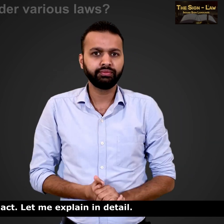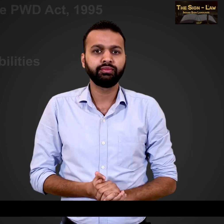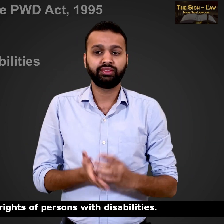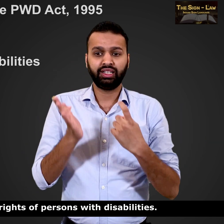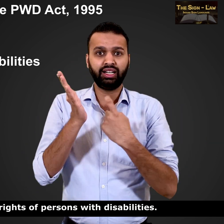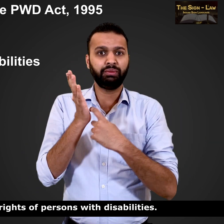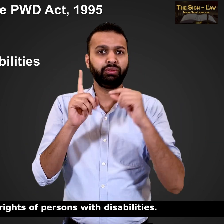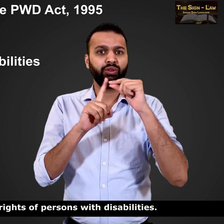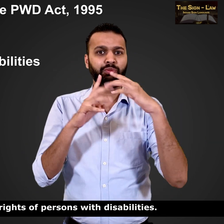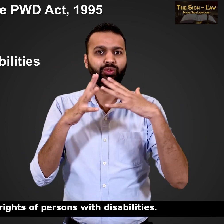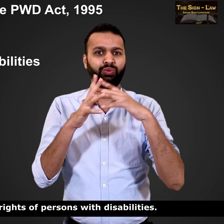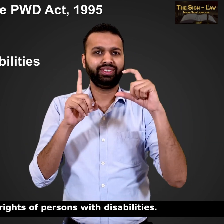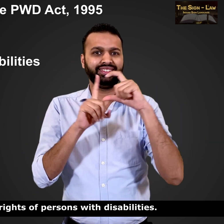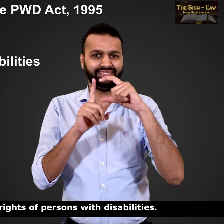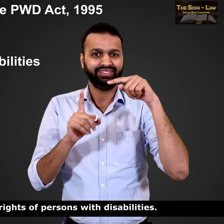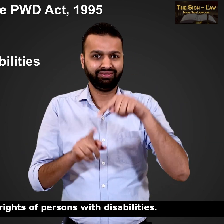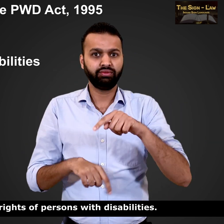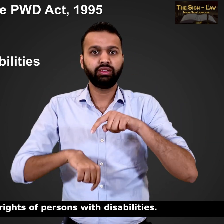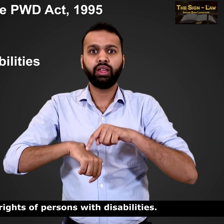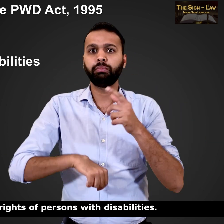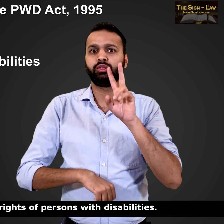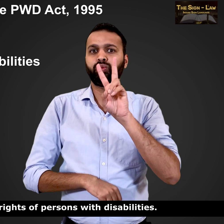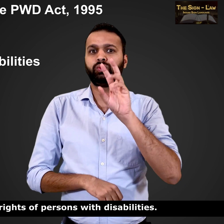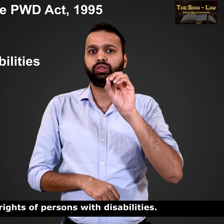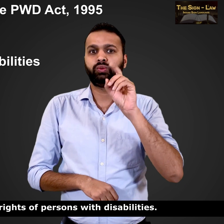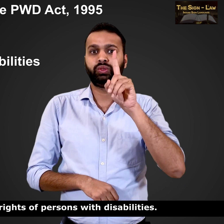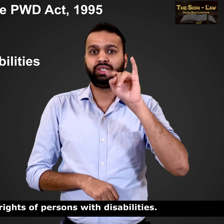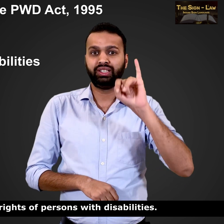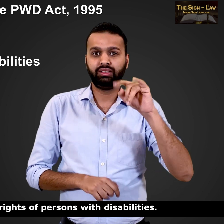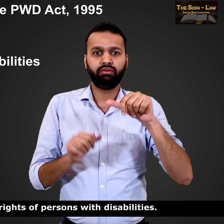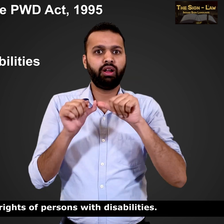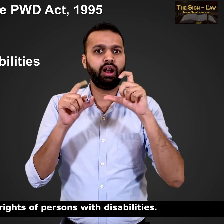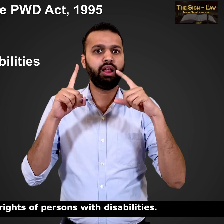Our PWD Act of 2016 lists the rights of persons with disabilities.